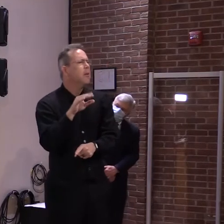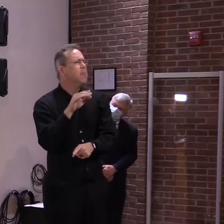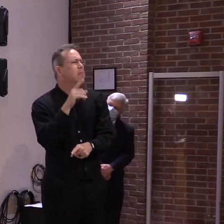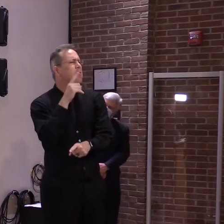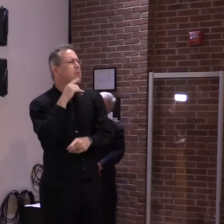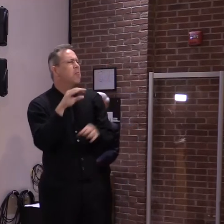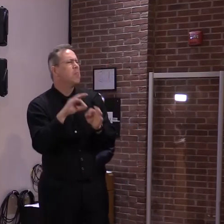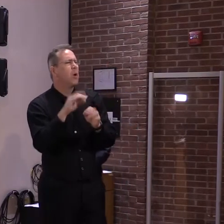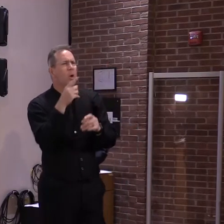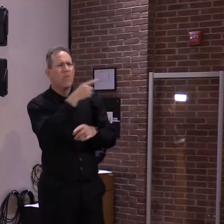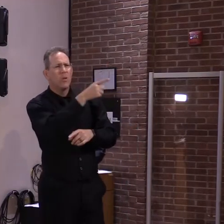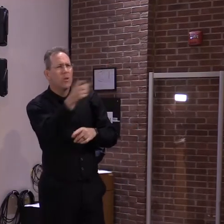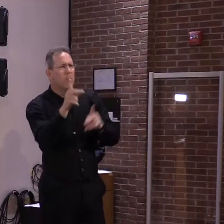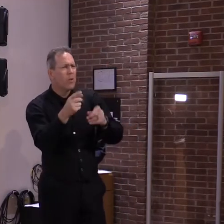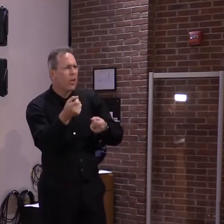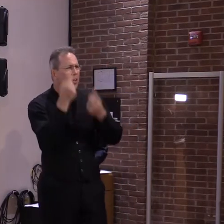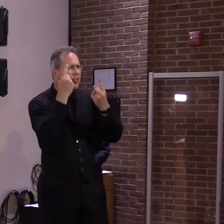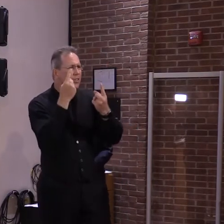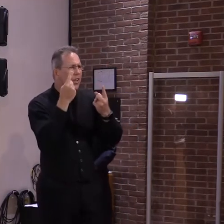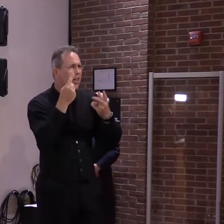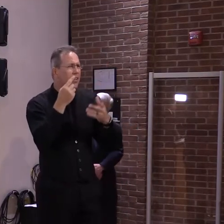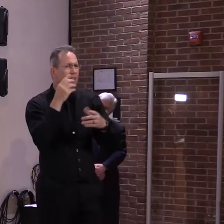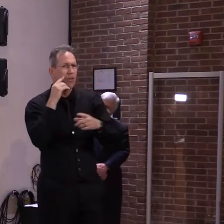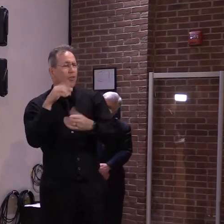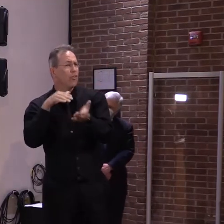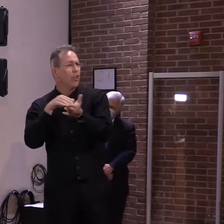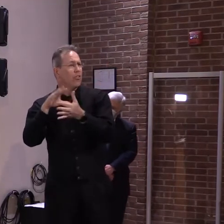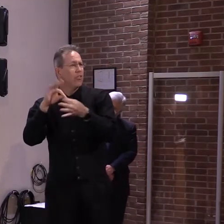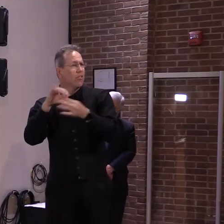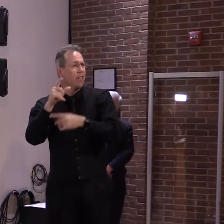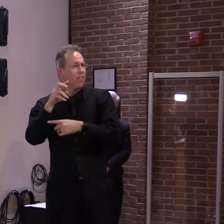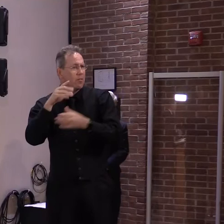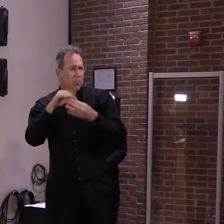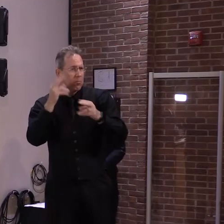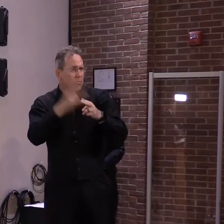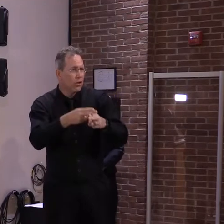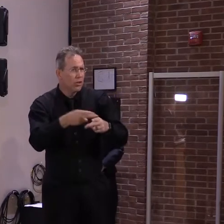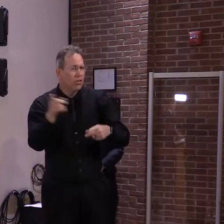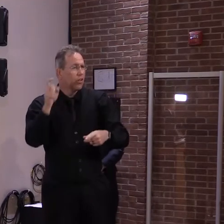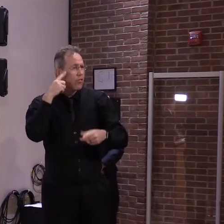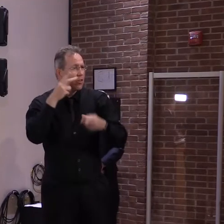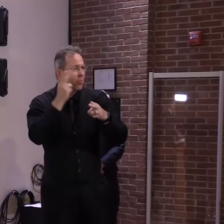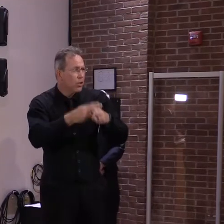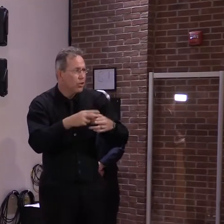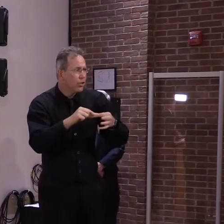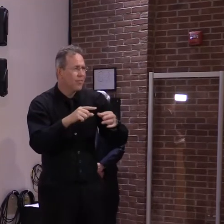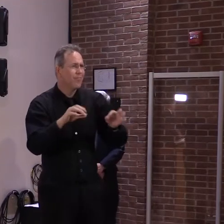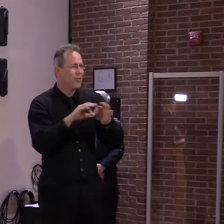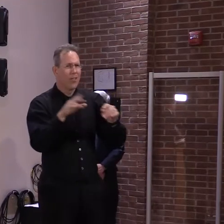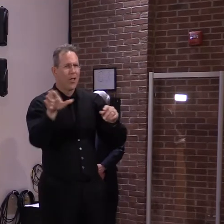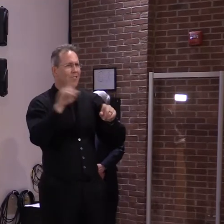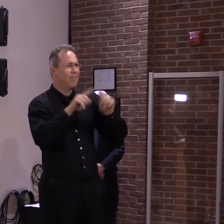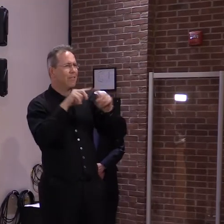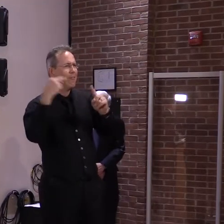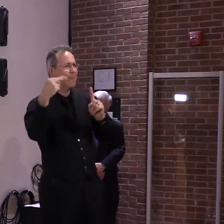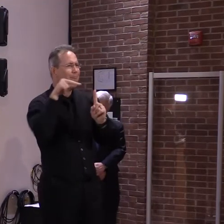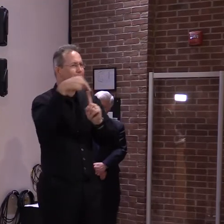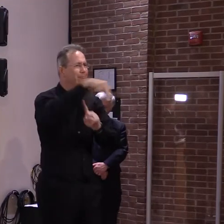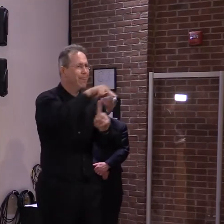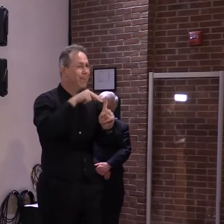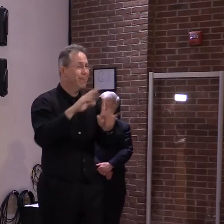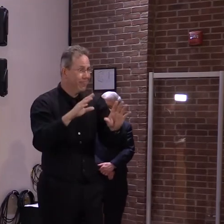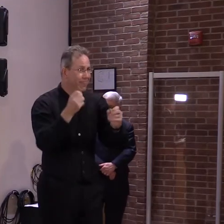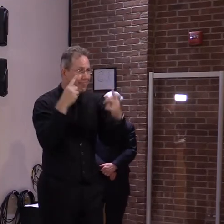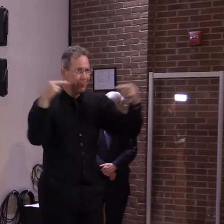people understand we are moving, transitioning back to normal, but we're doing it methodically in a step-by-step